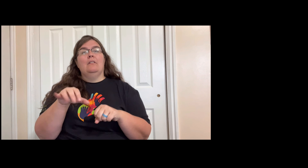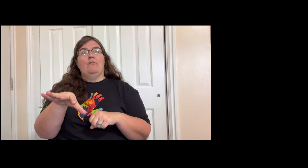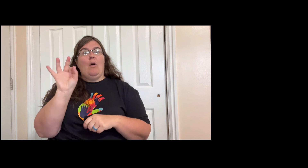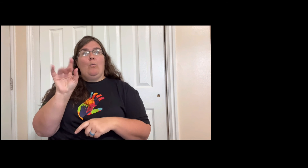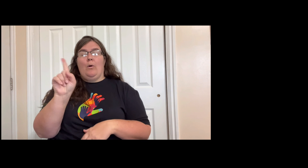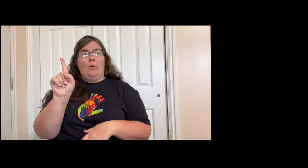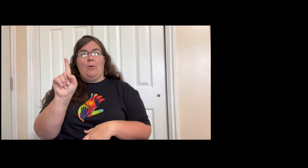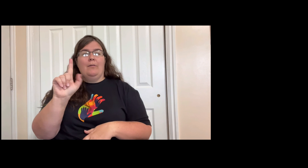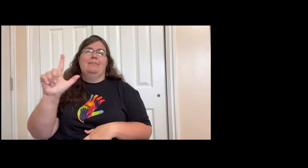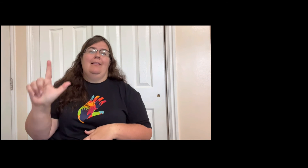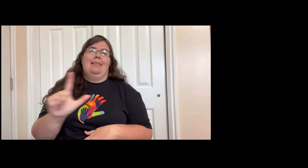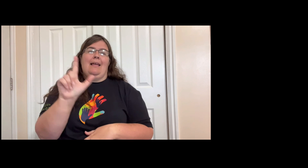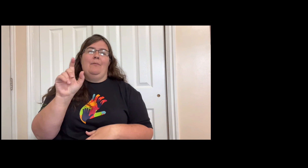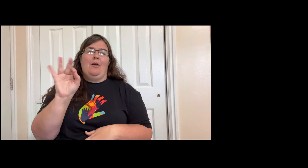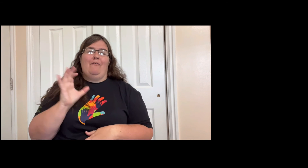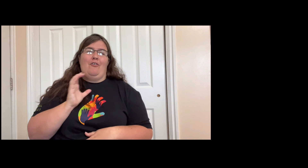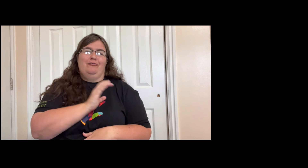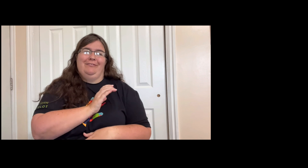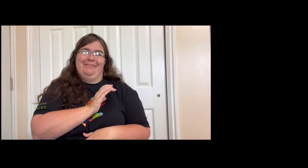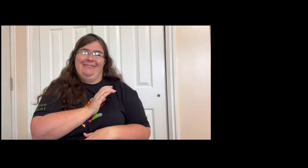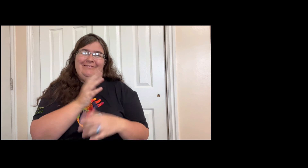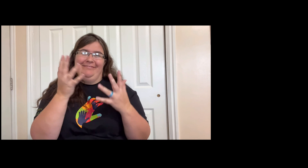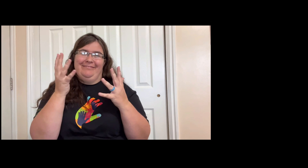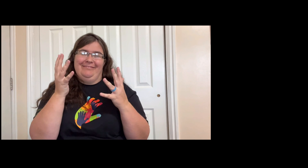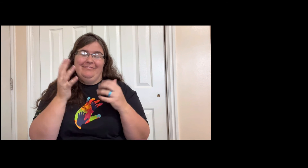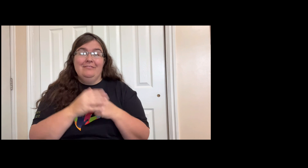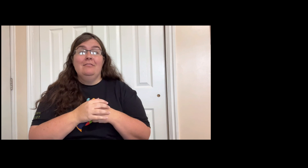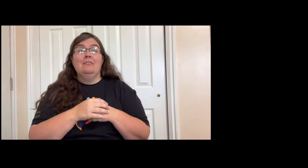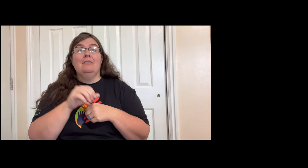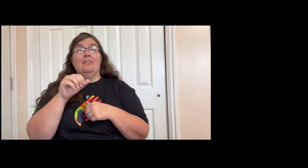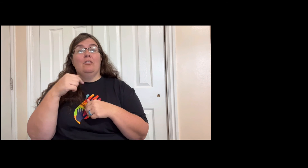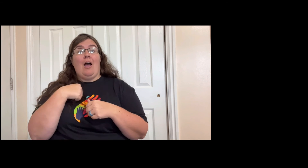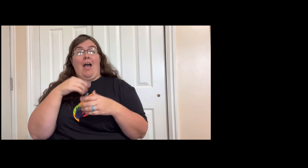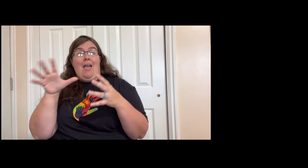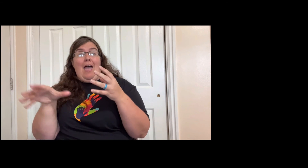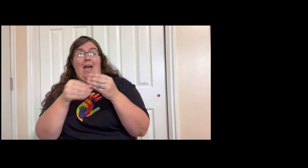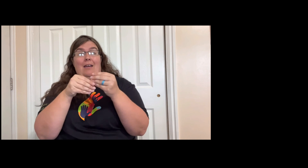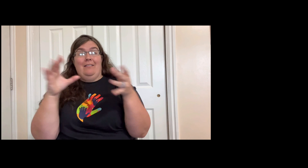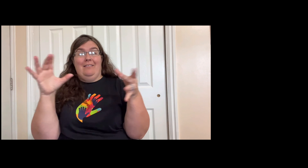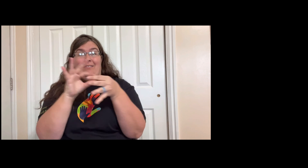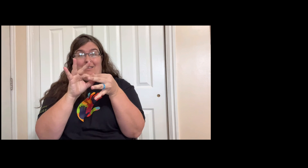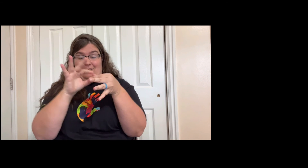you can in the Library of Congress. Yay! So I've added